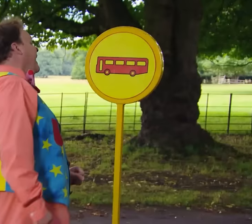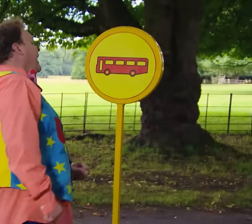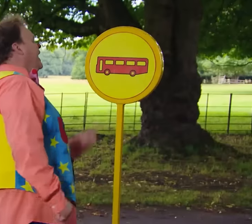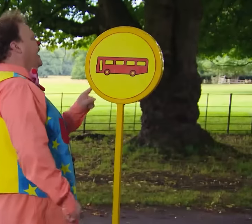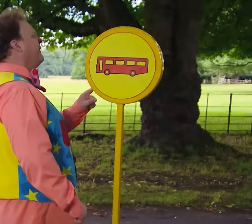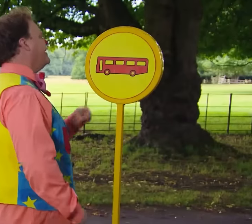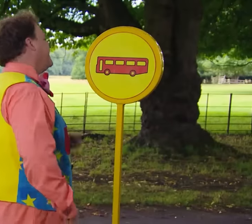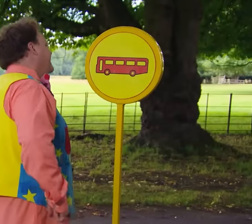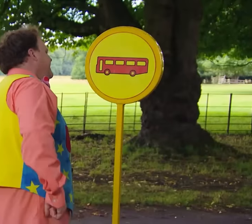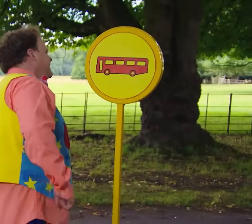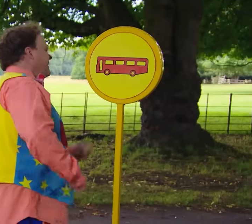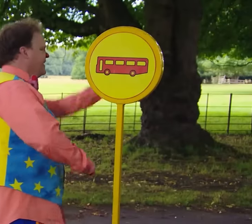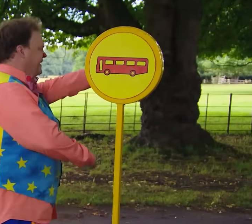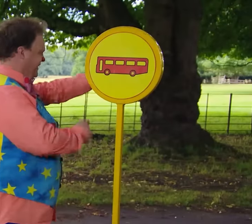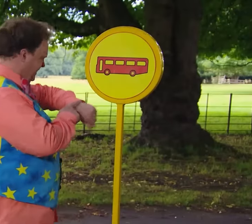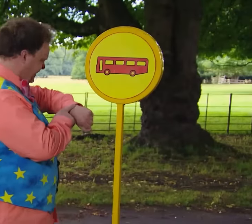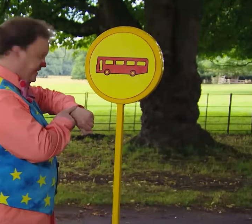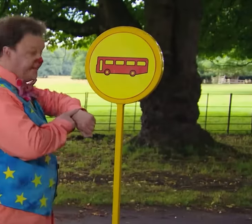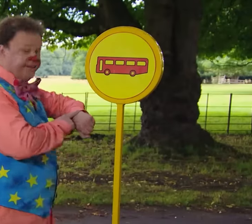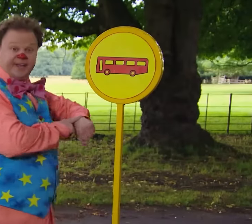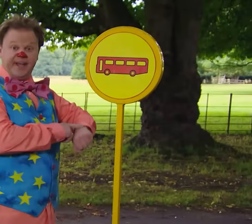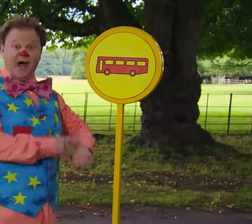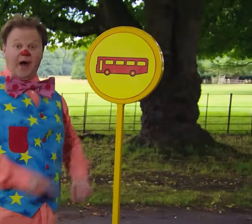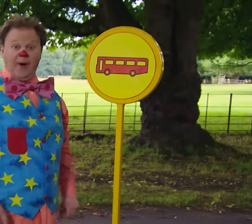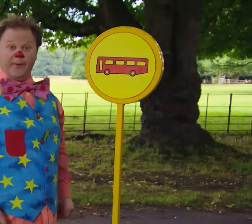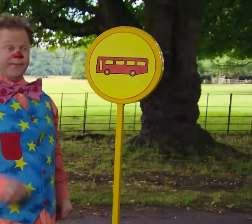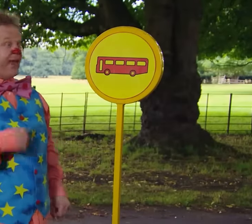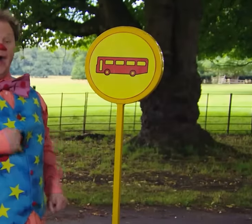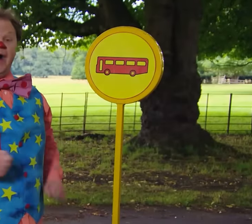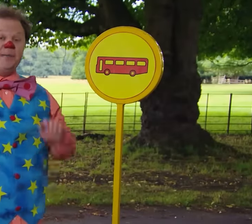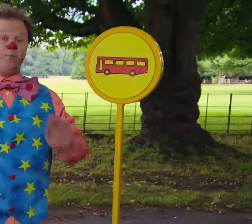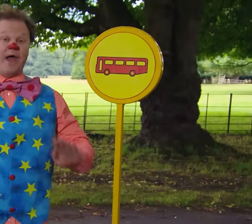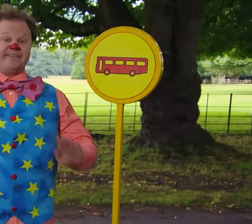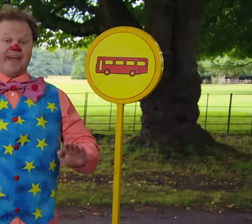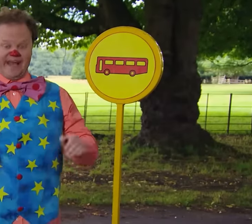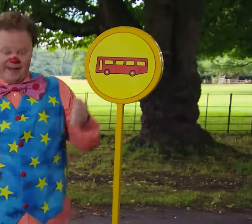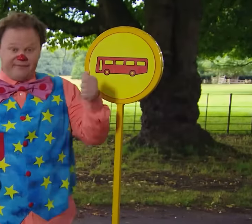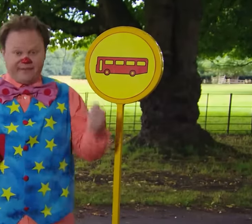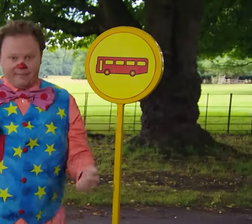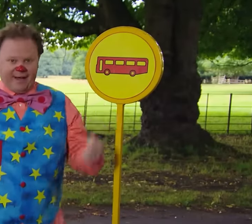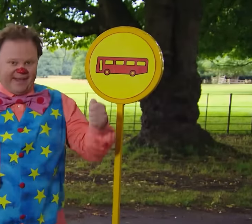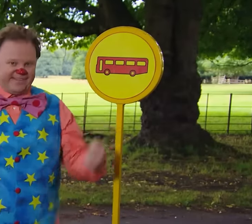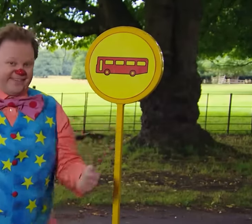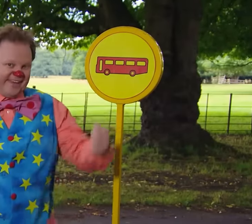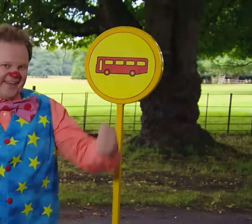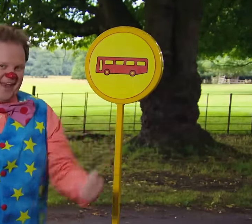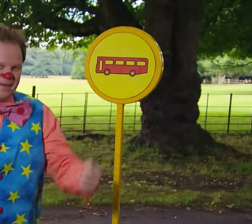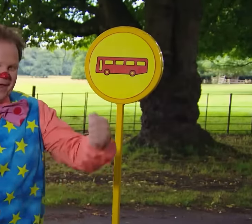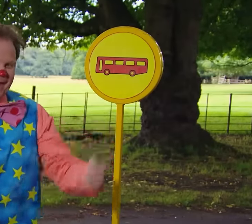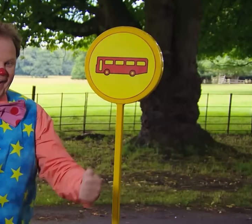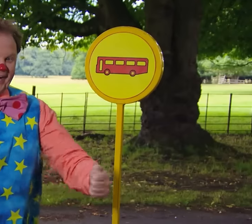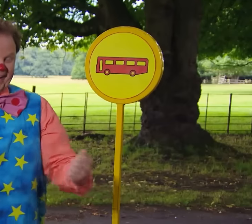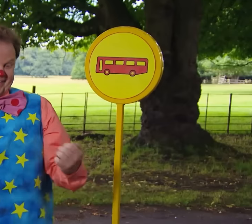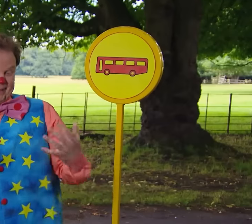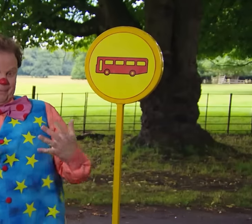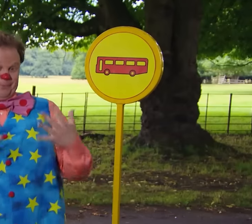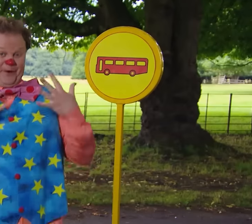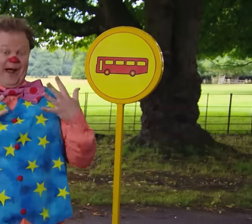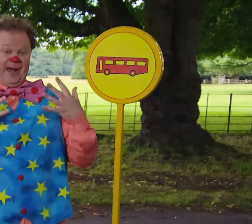What are you waiting for, Mr. Tumble? Oh, I'm waiting for the bus to take me on a